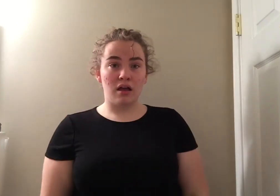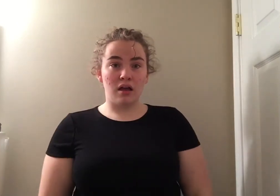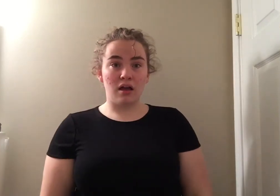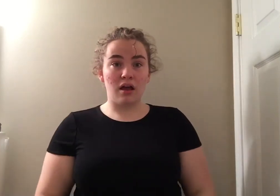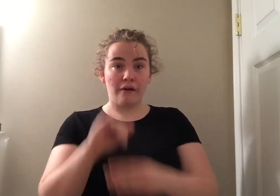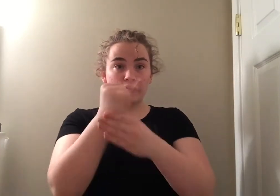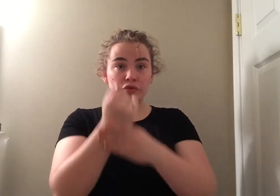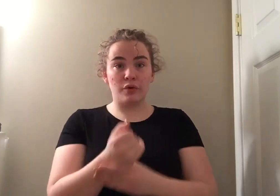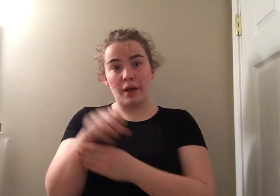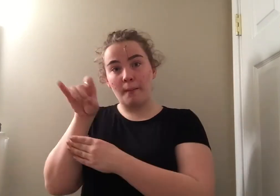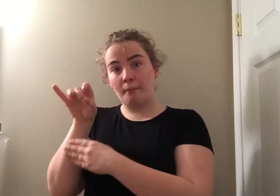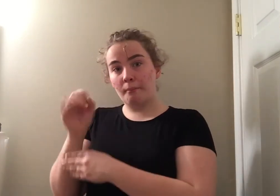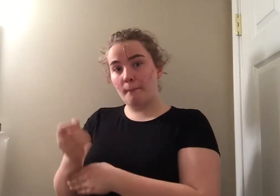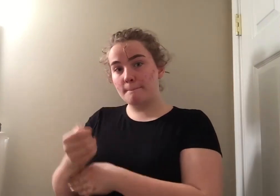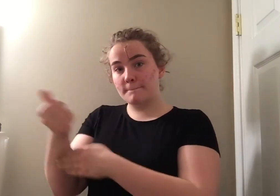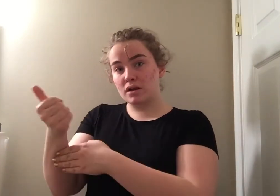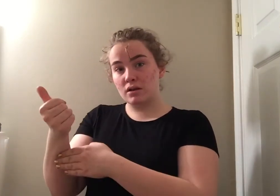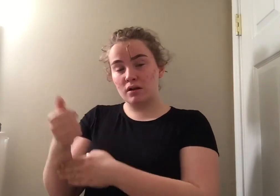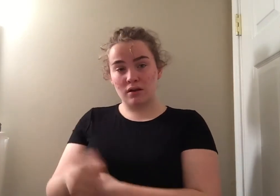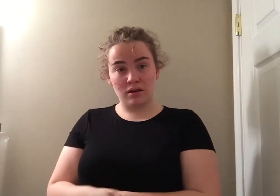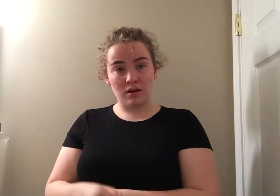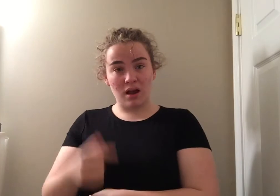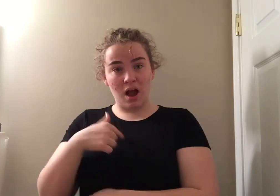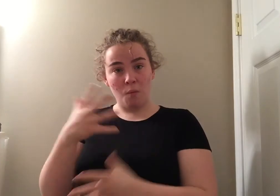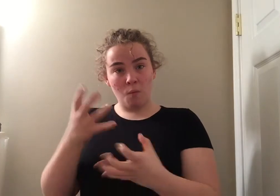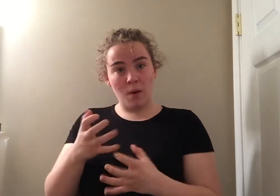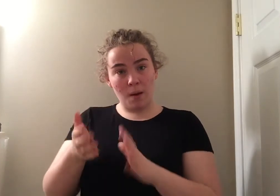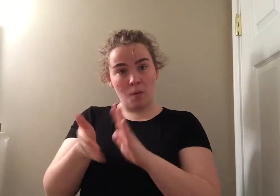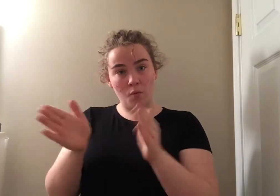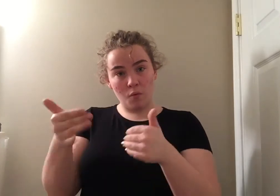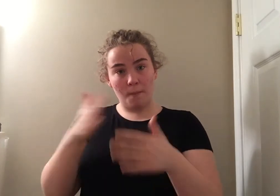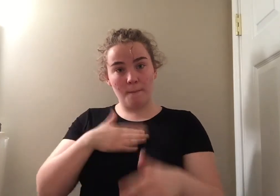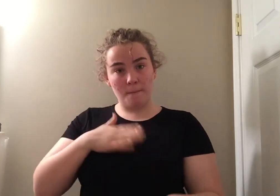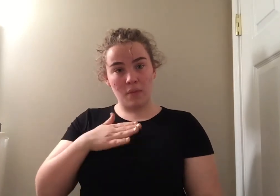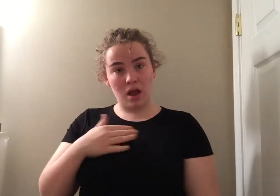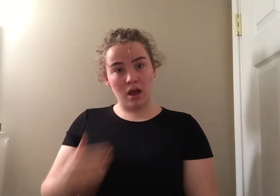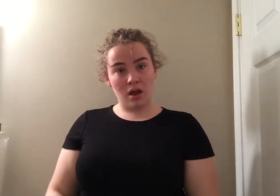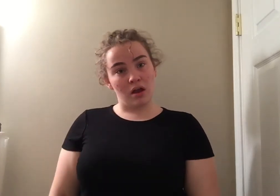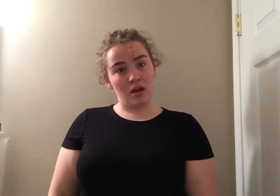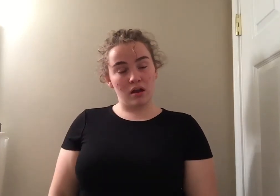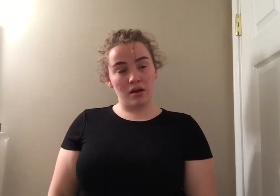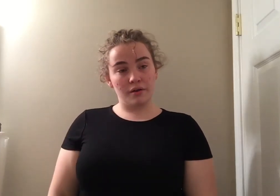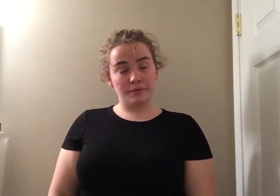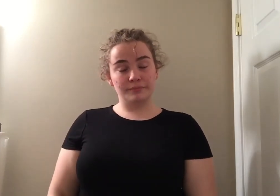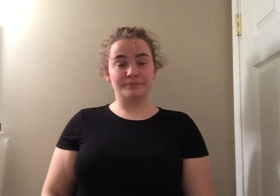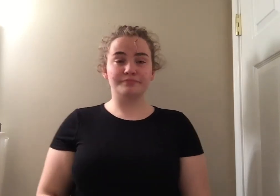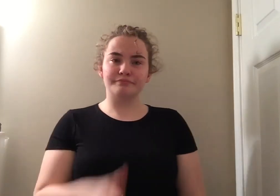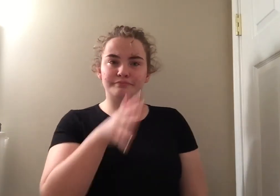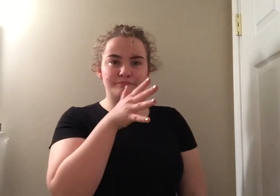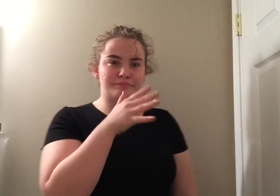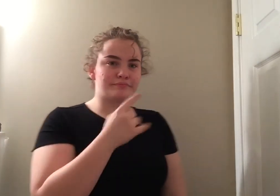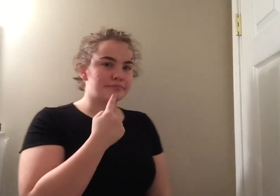isn't going anywhere, said Lily's mother, and he didn't. He stayed, and stayed, and